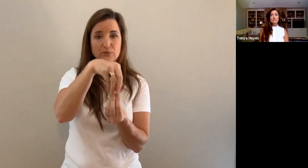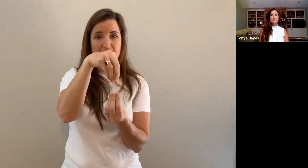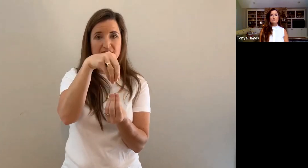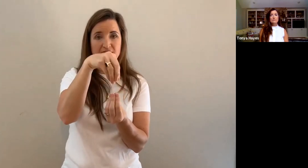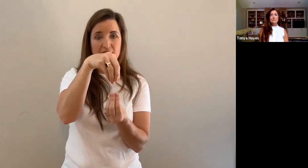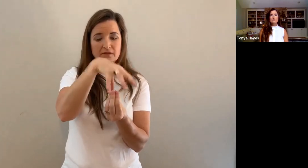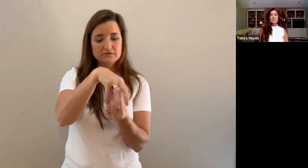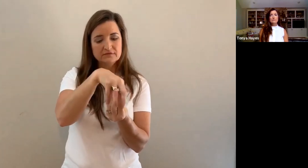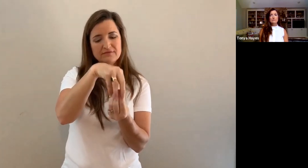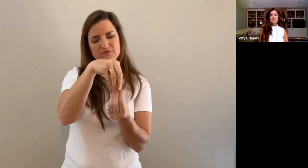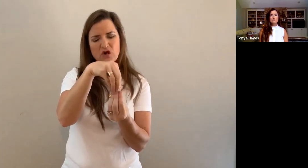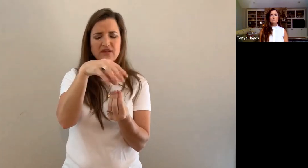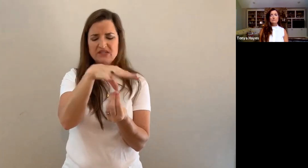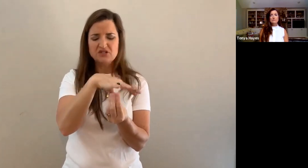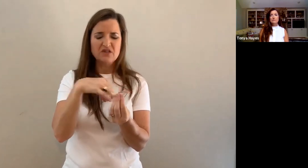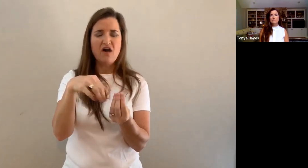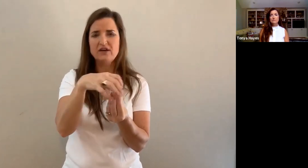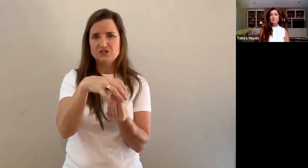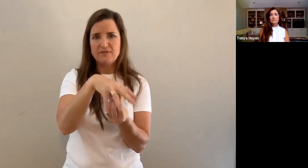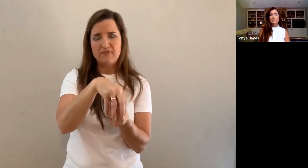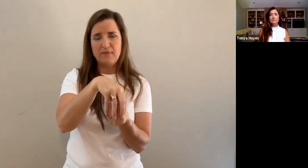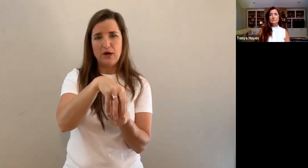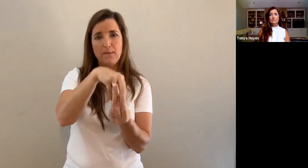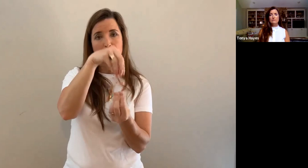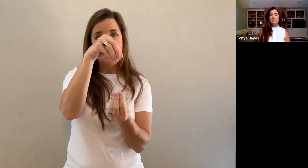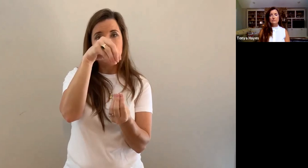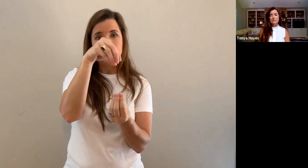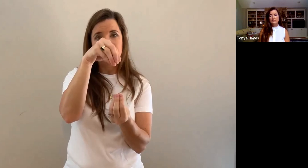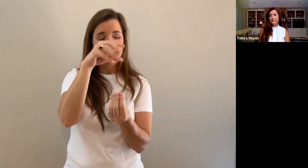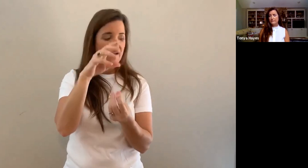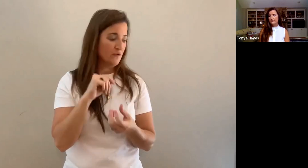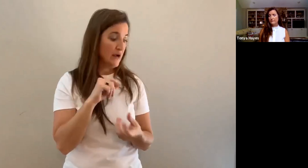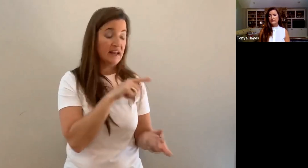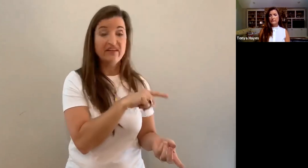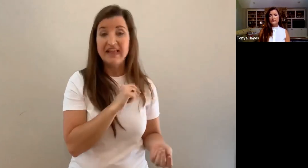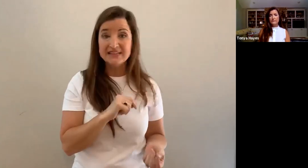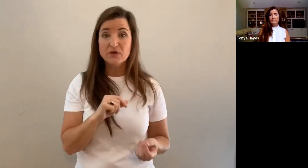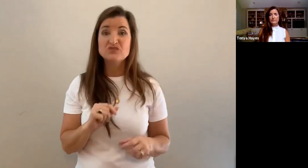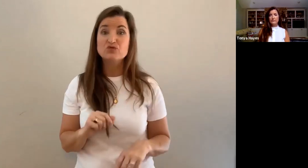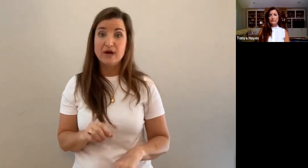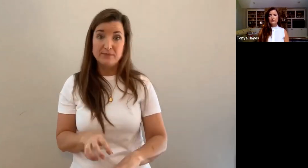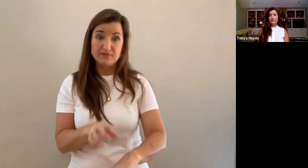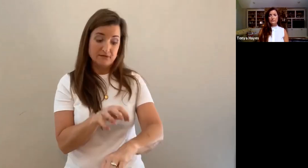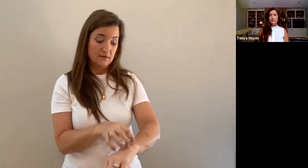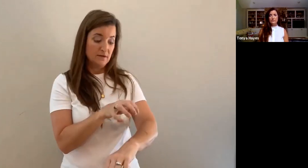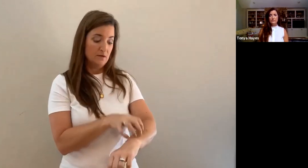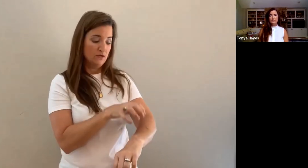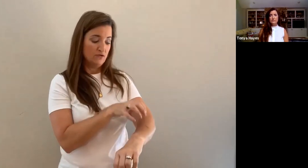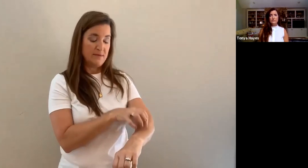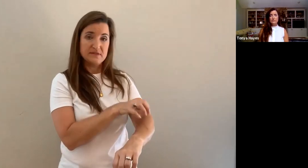It's like you're kind of drawing attention to the odd shape of a pear. Pear. Right. And the last one is